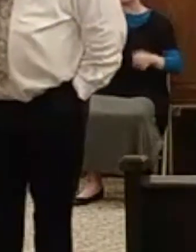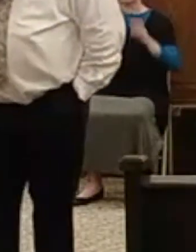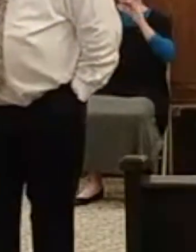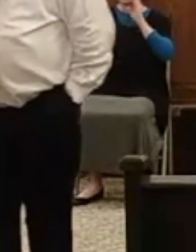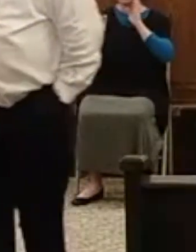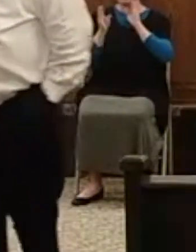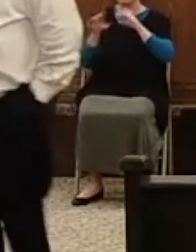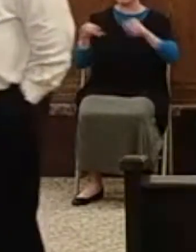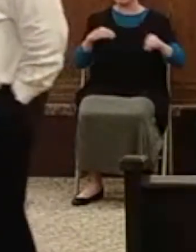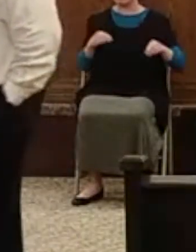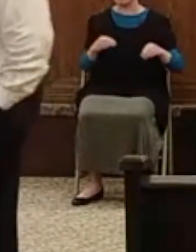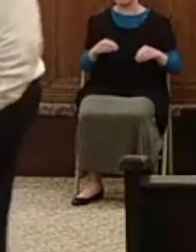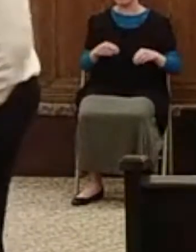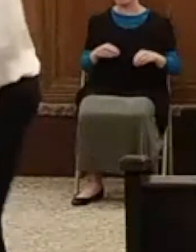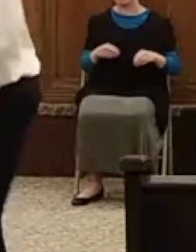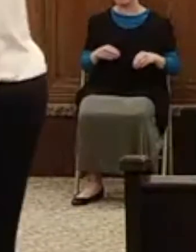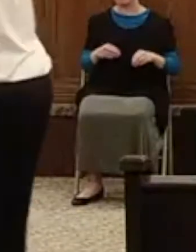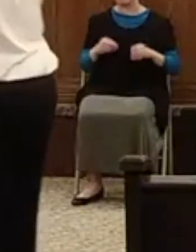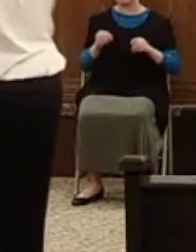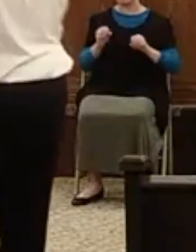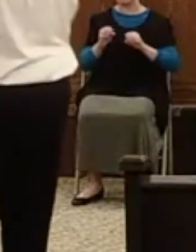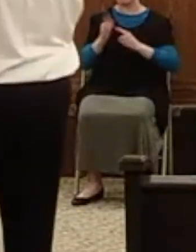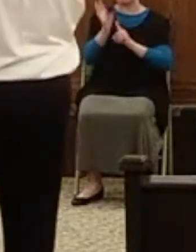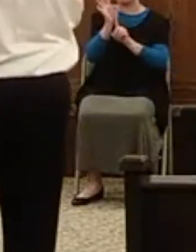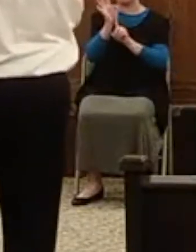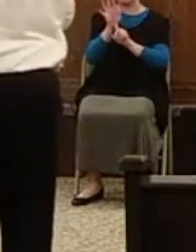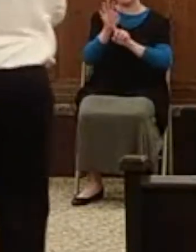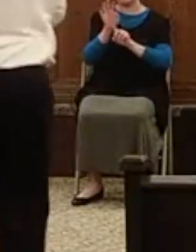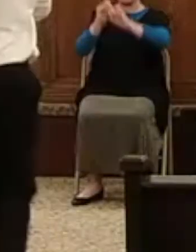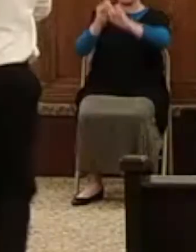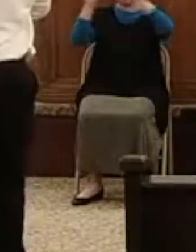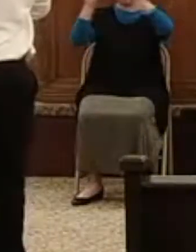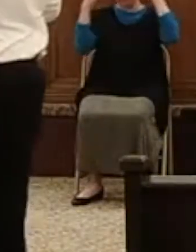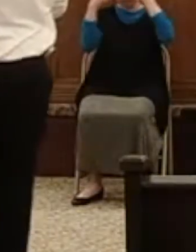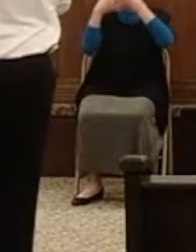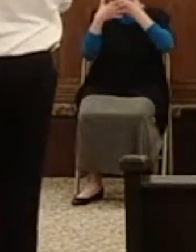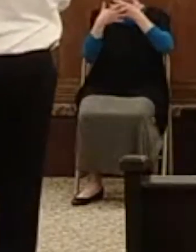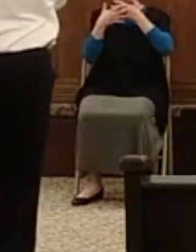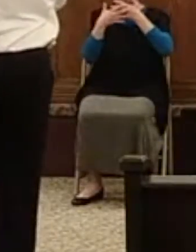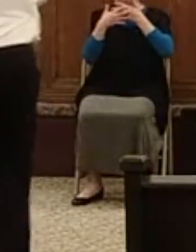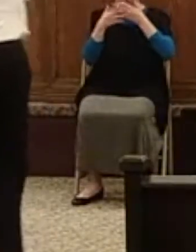know what I was doing? I was letting my candle shine in dark places.